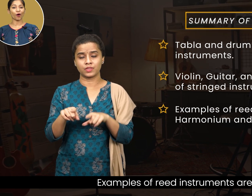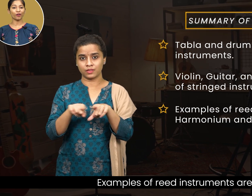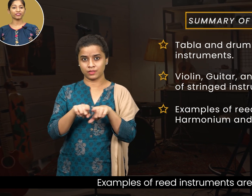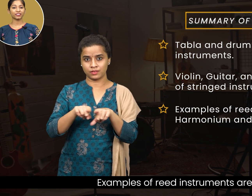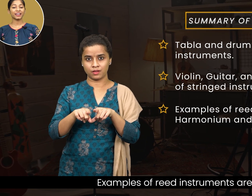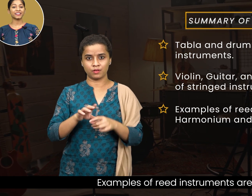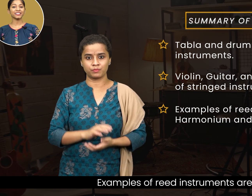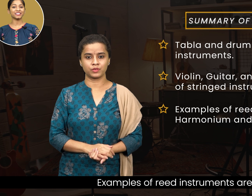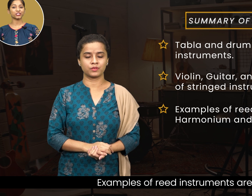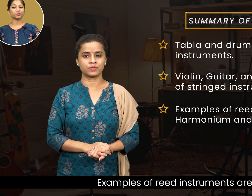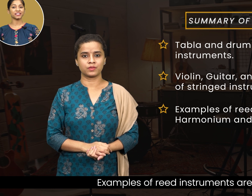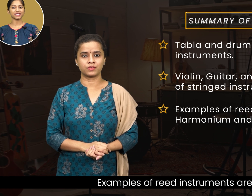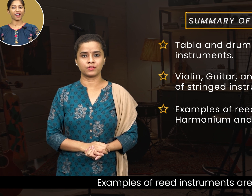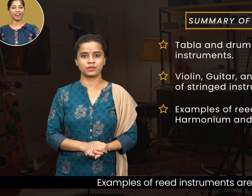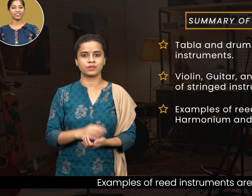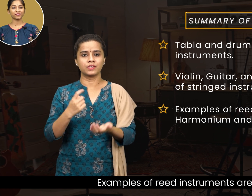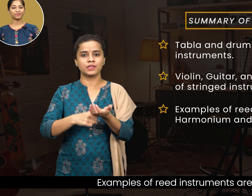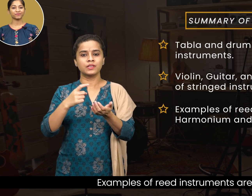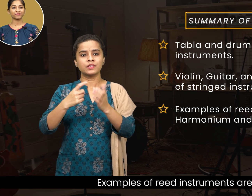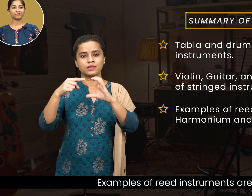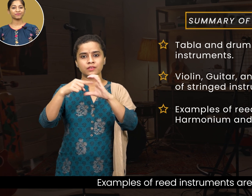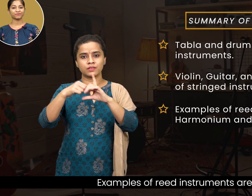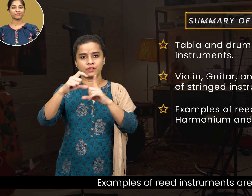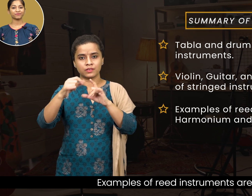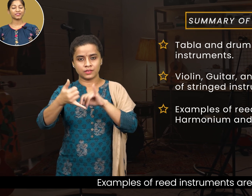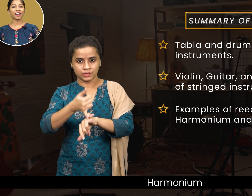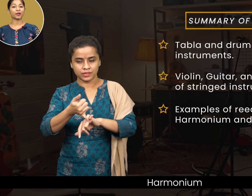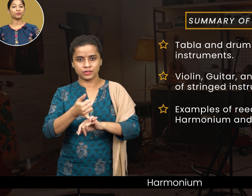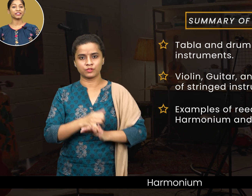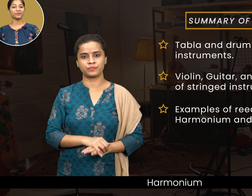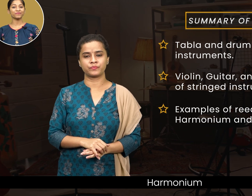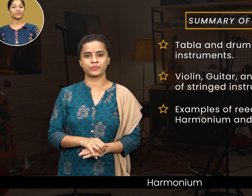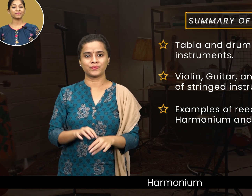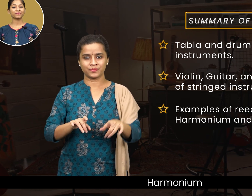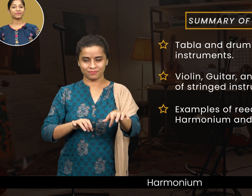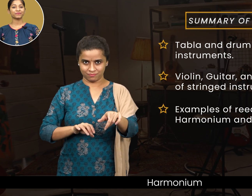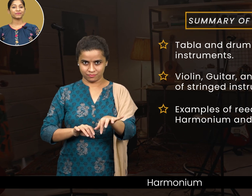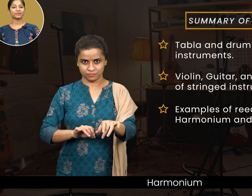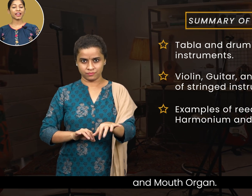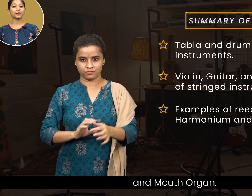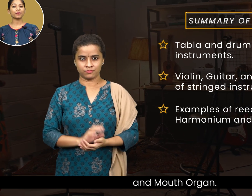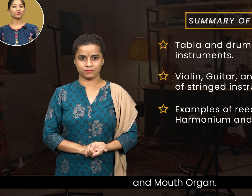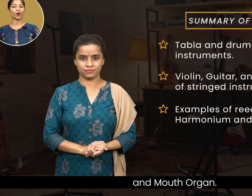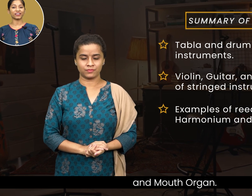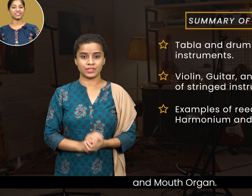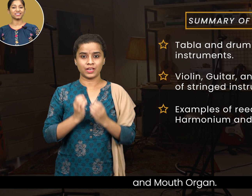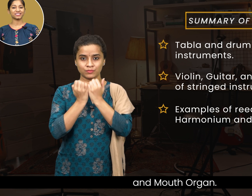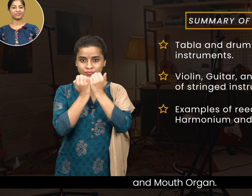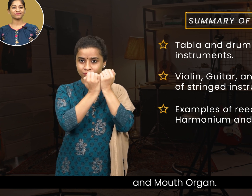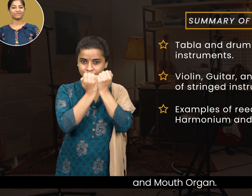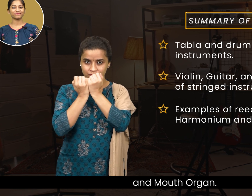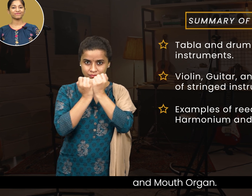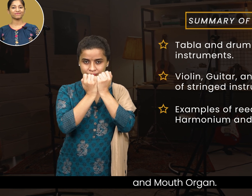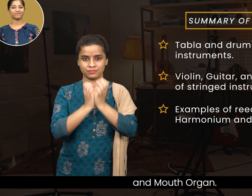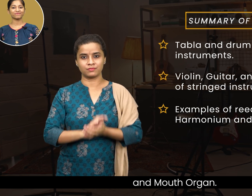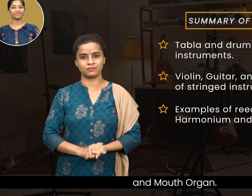Examples of reed instruments are harmonium and mouth organ.